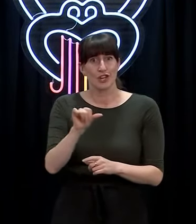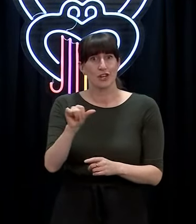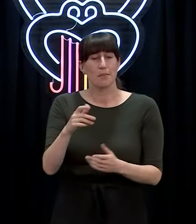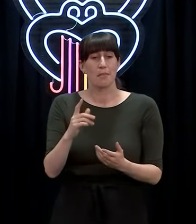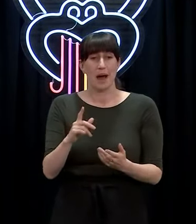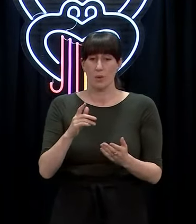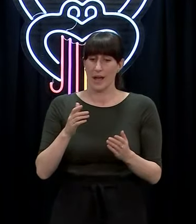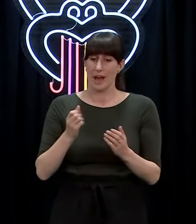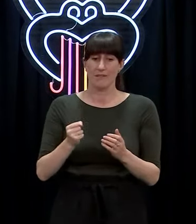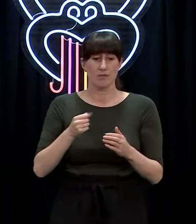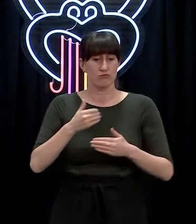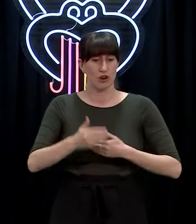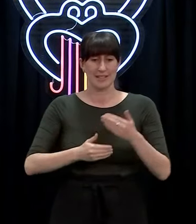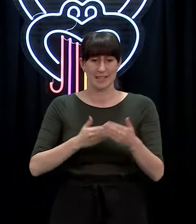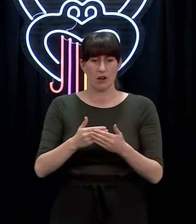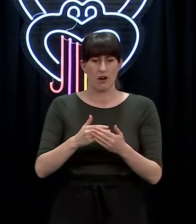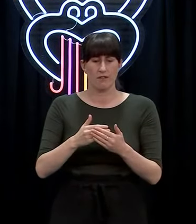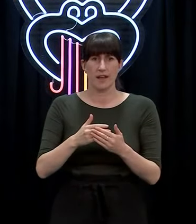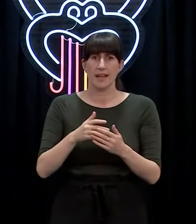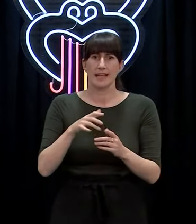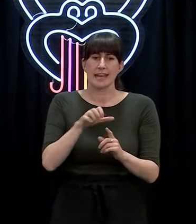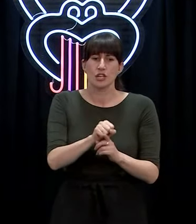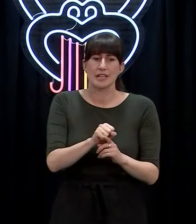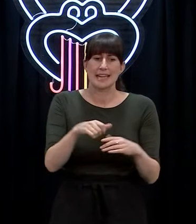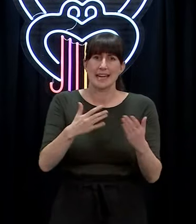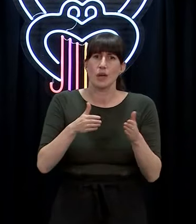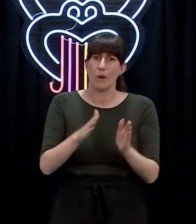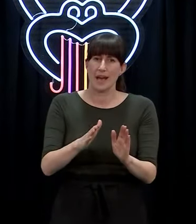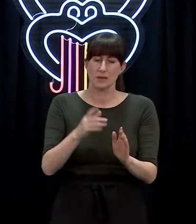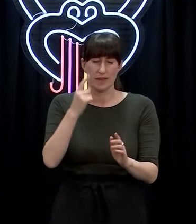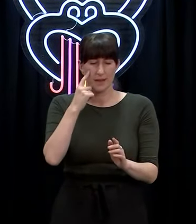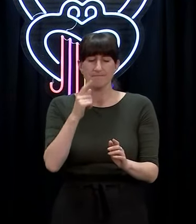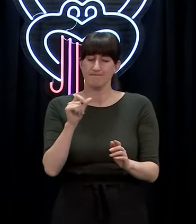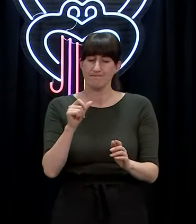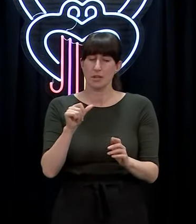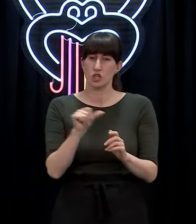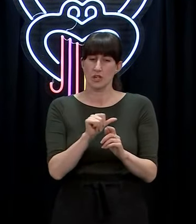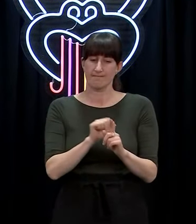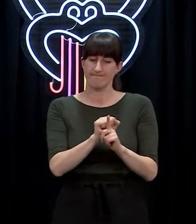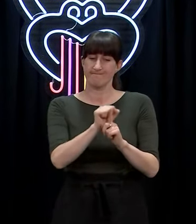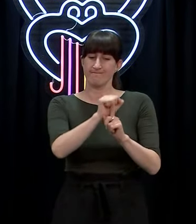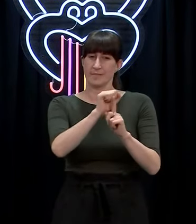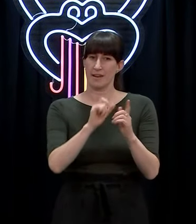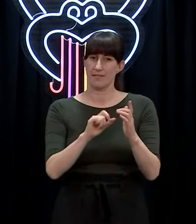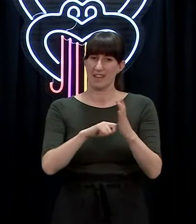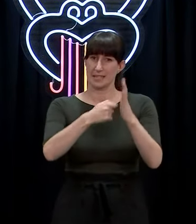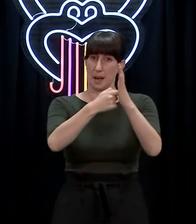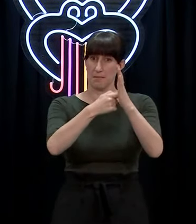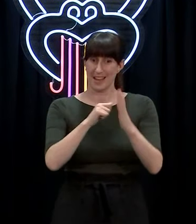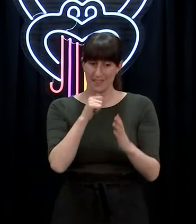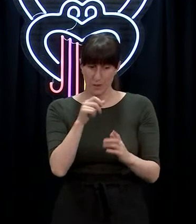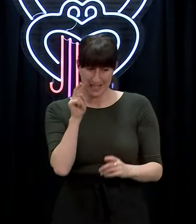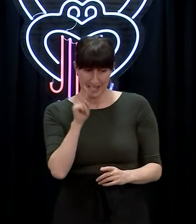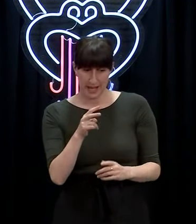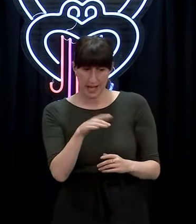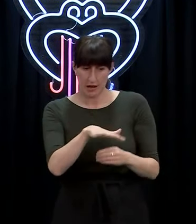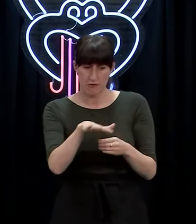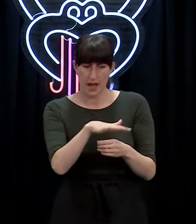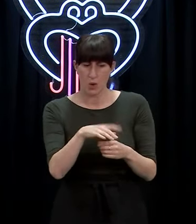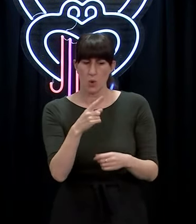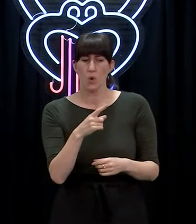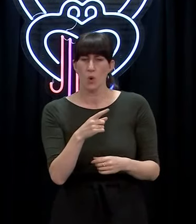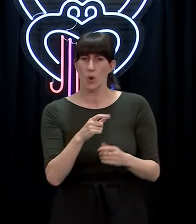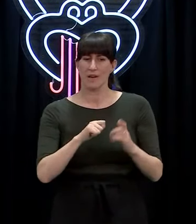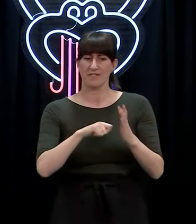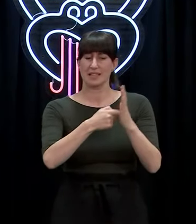process of making sure we identify those. So where the response can be sharpened up, of course, we debrief, we look at that. Some of